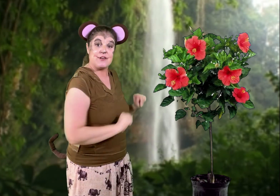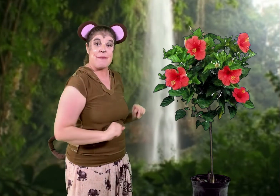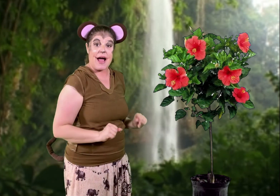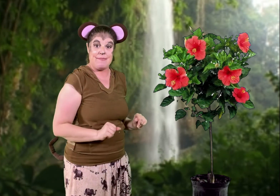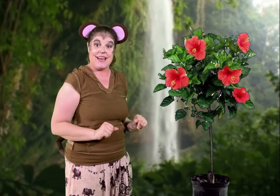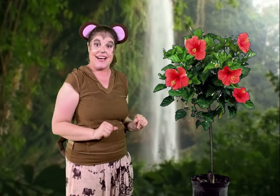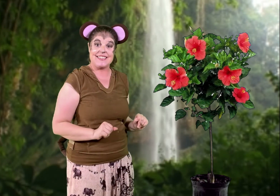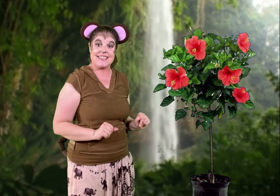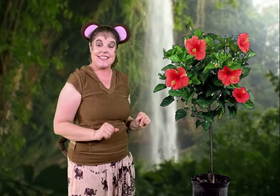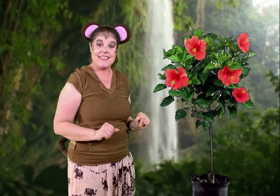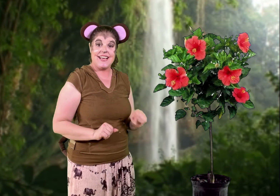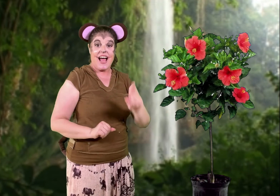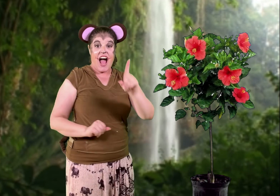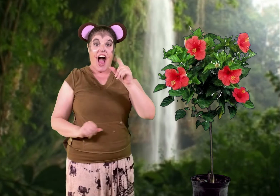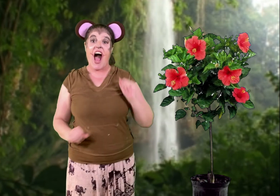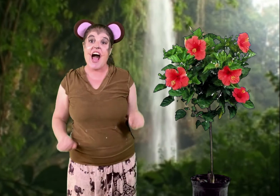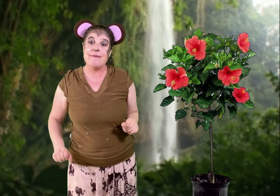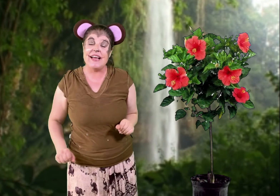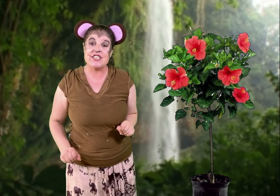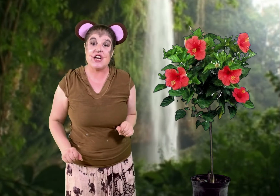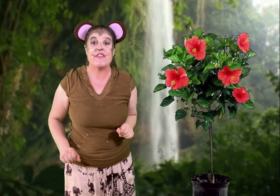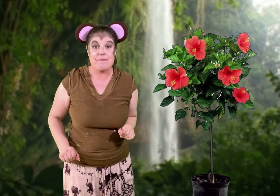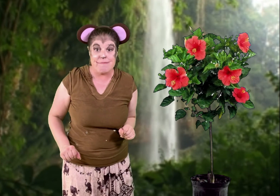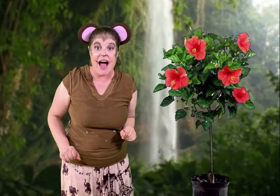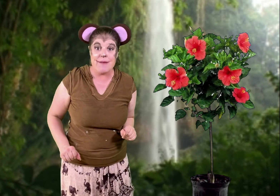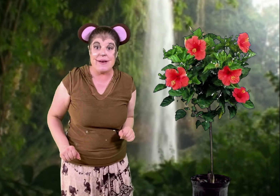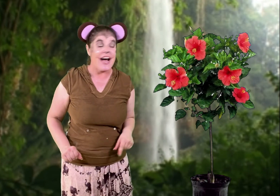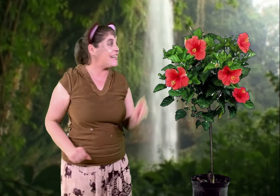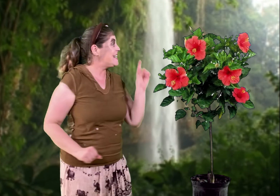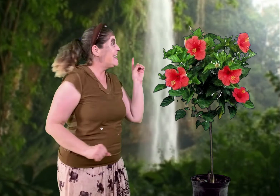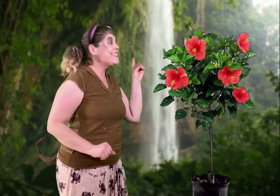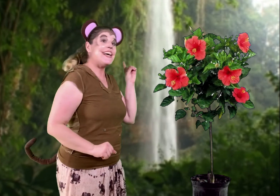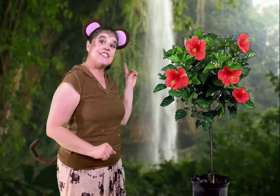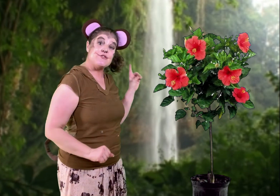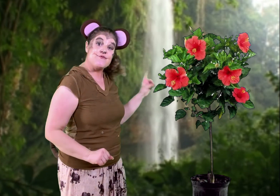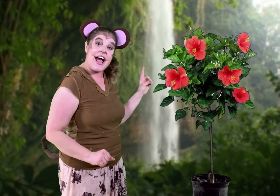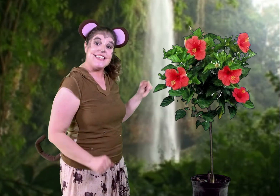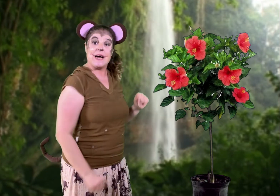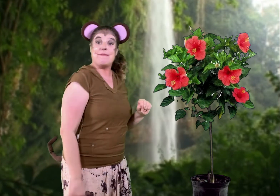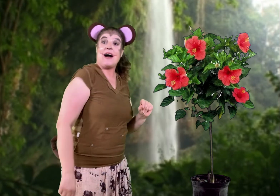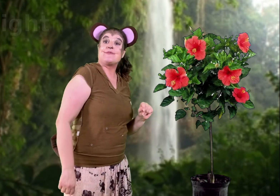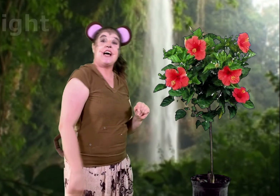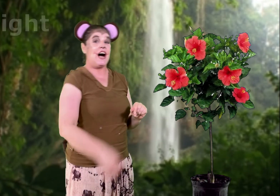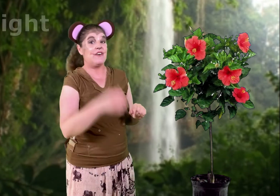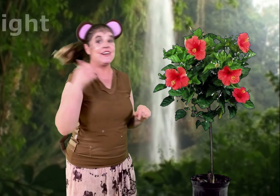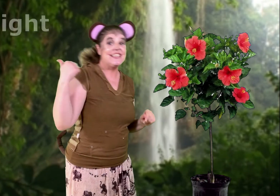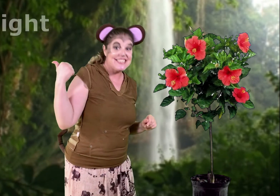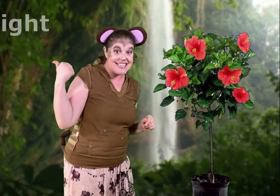my plant. I make sure that my plant gets the right amount of